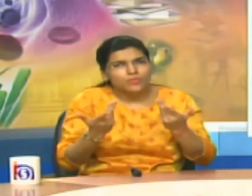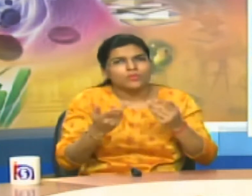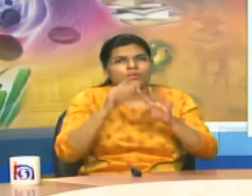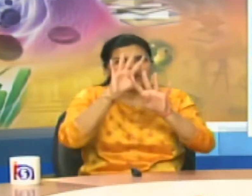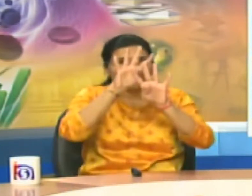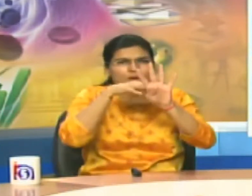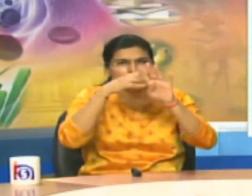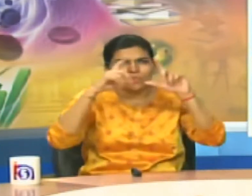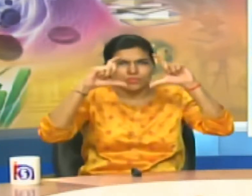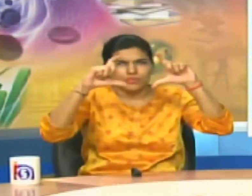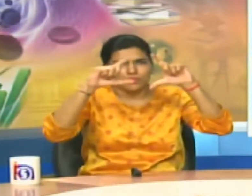in that spreadsheet.